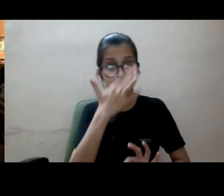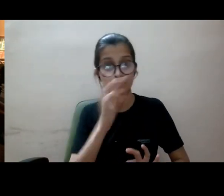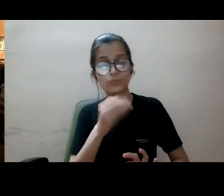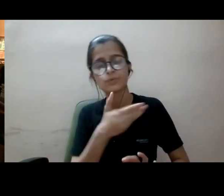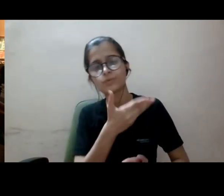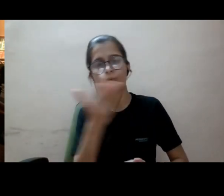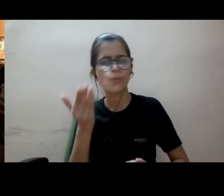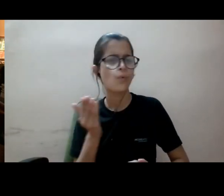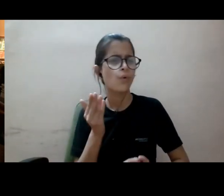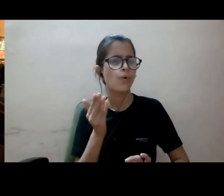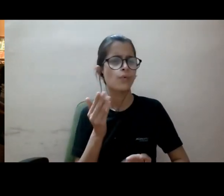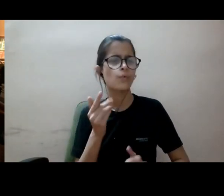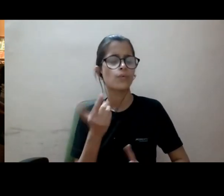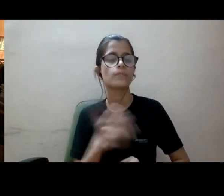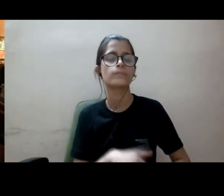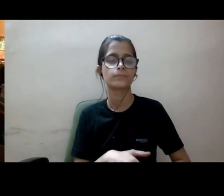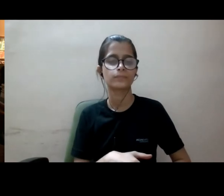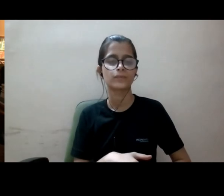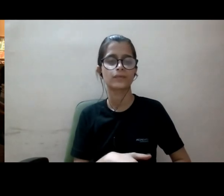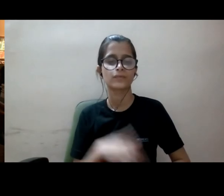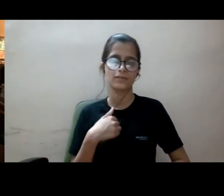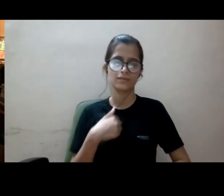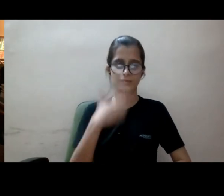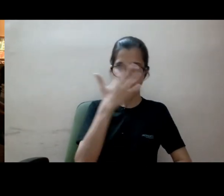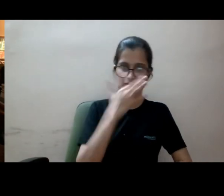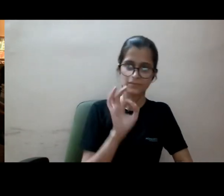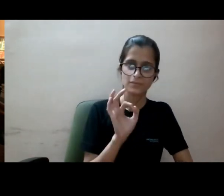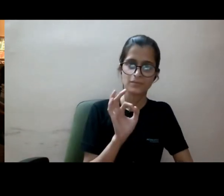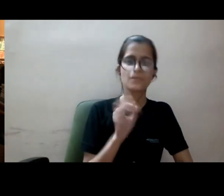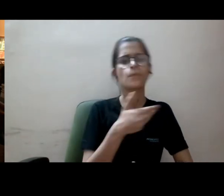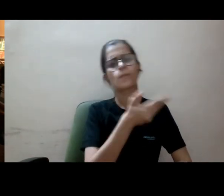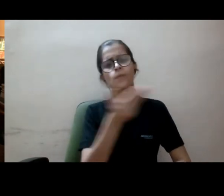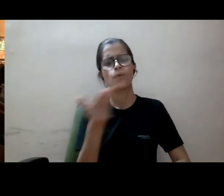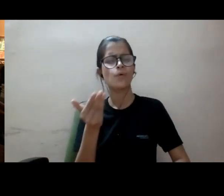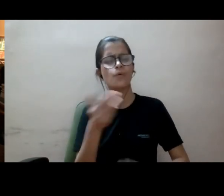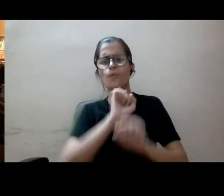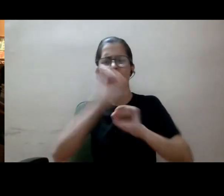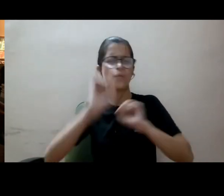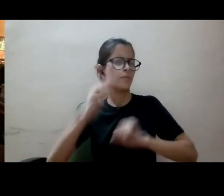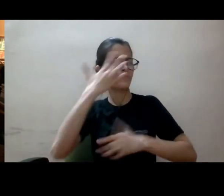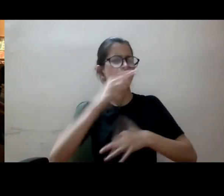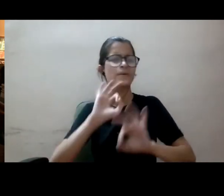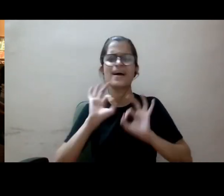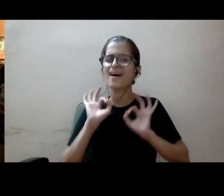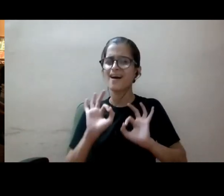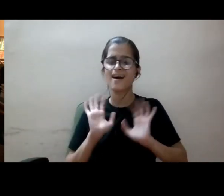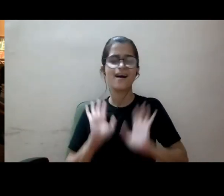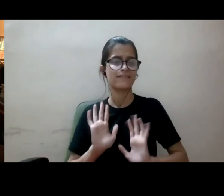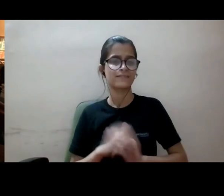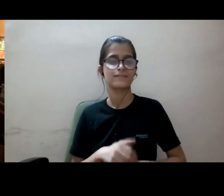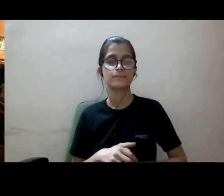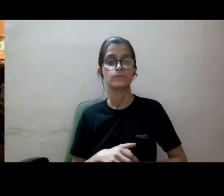steal beauty from you. Well, I get to have beauty, and so do you. Right. We all get to have beauty, right? So think